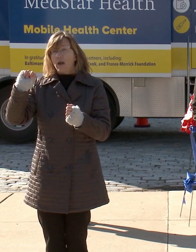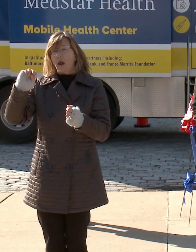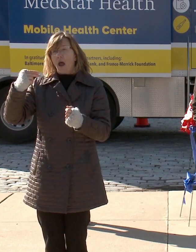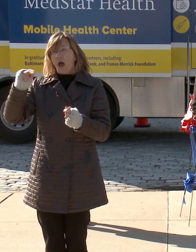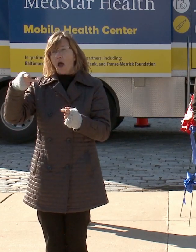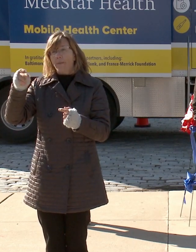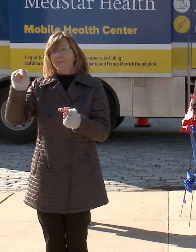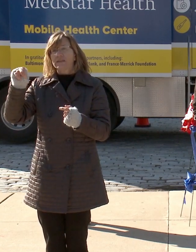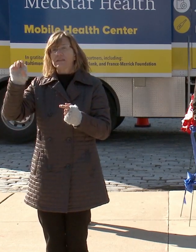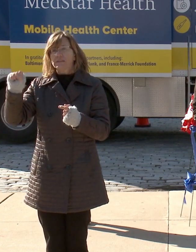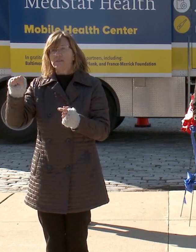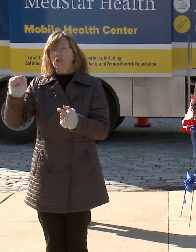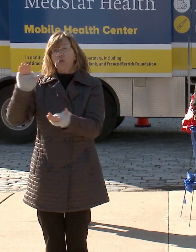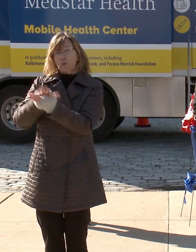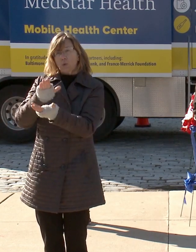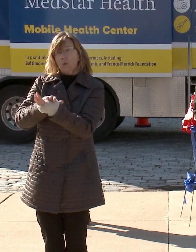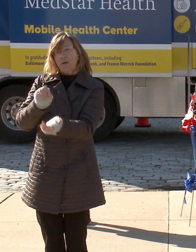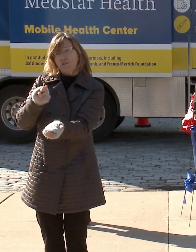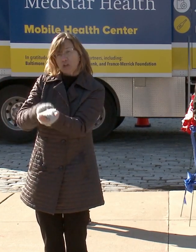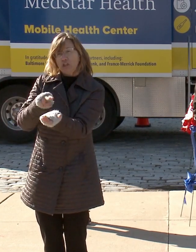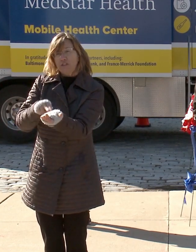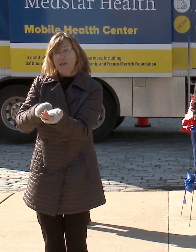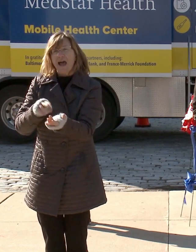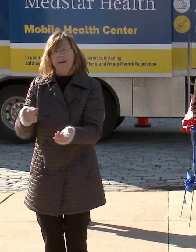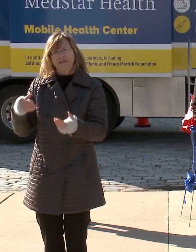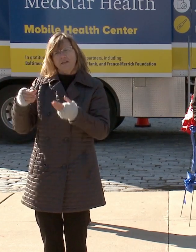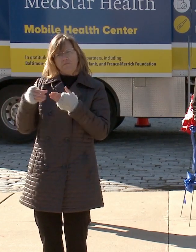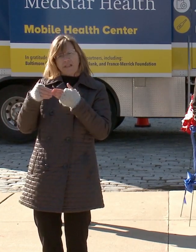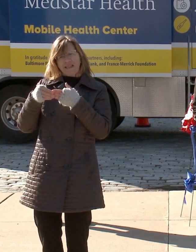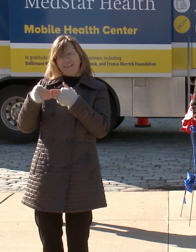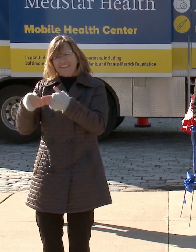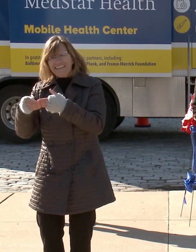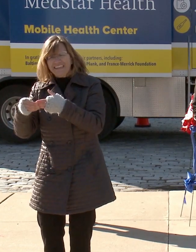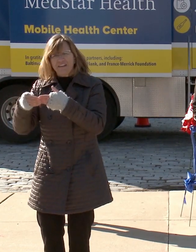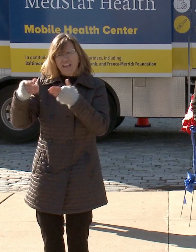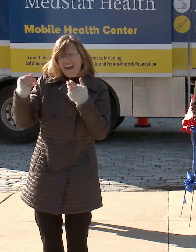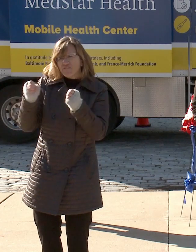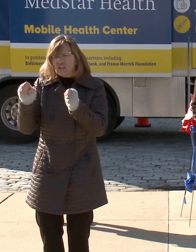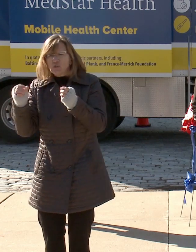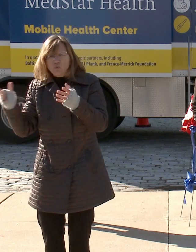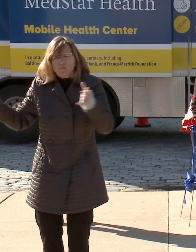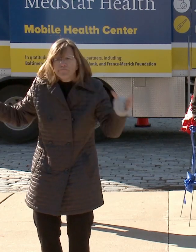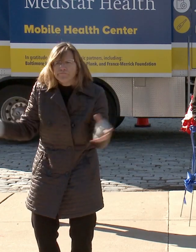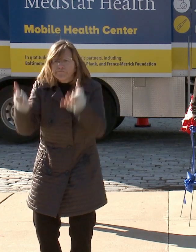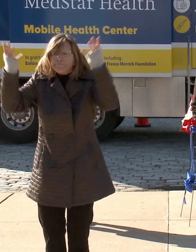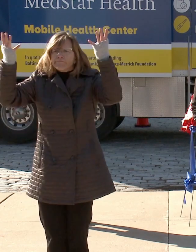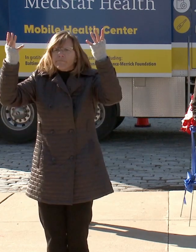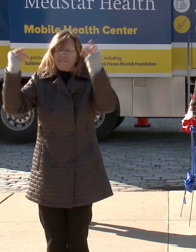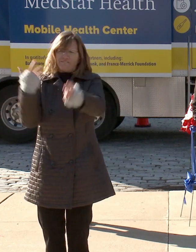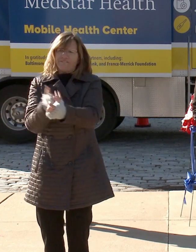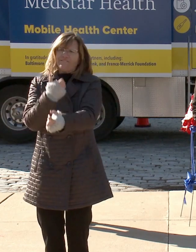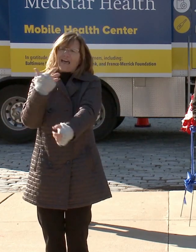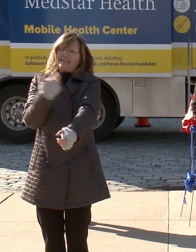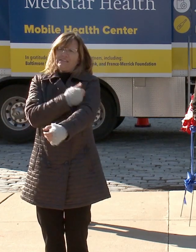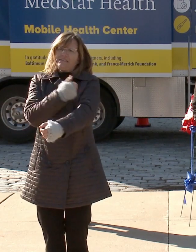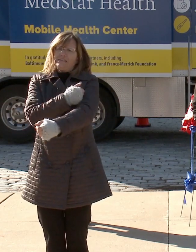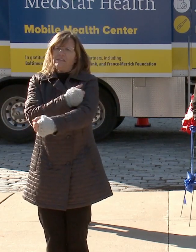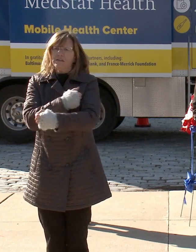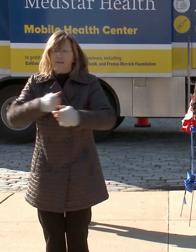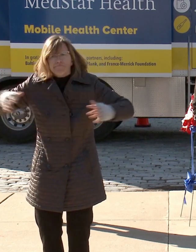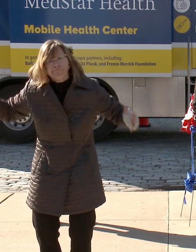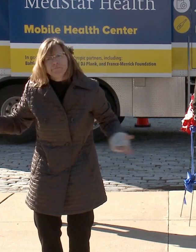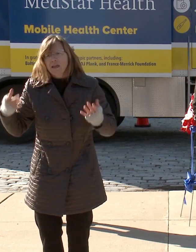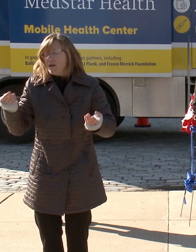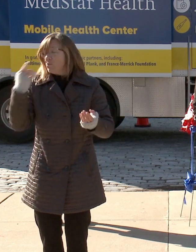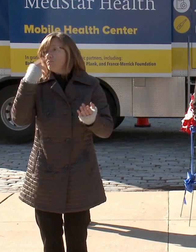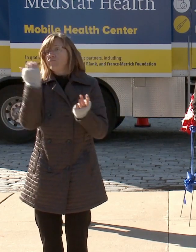to direct our efforts in our vaccine volunteer group. I just want to echo what everyone else has said